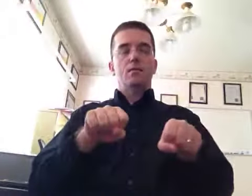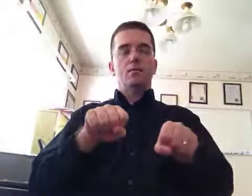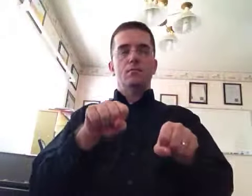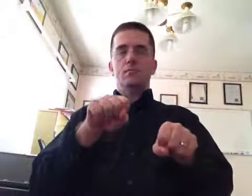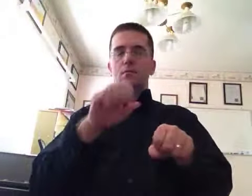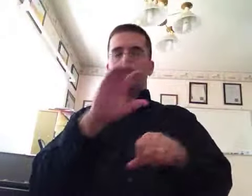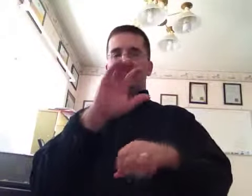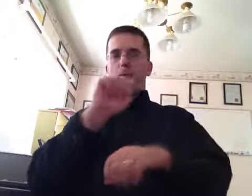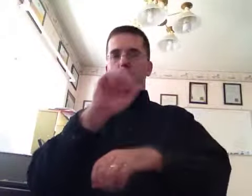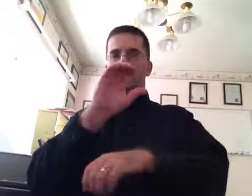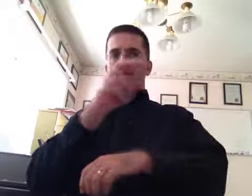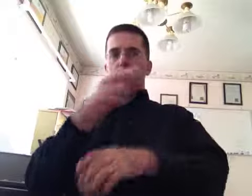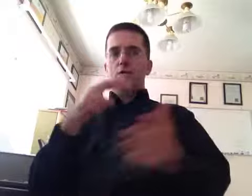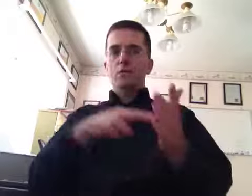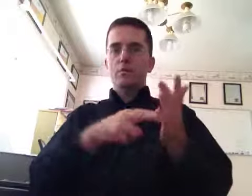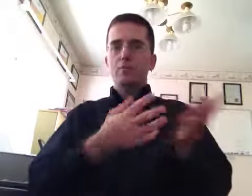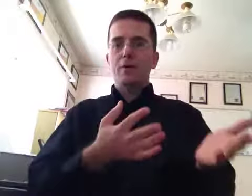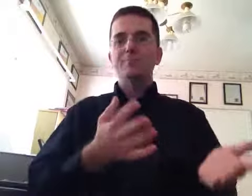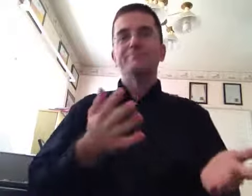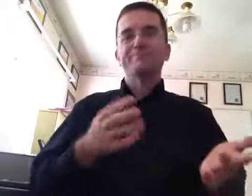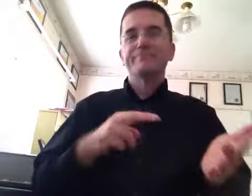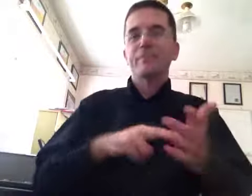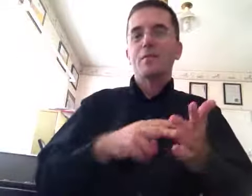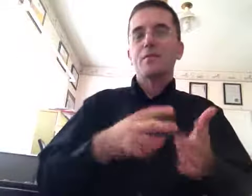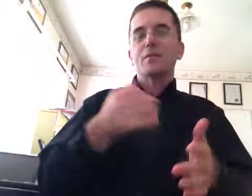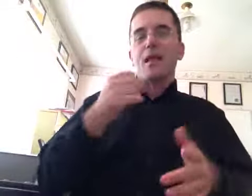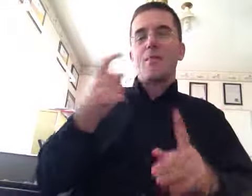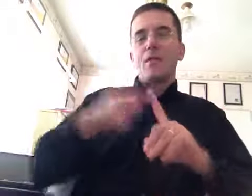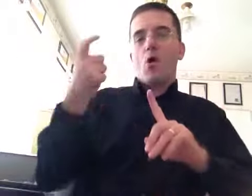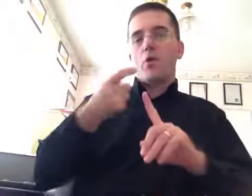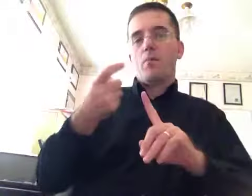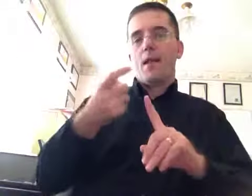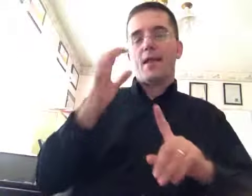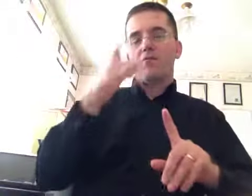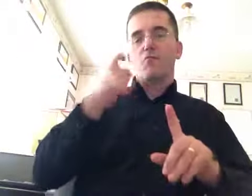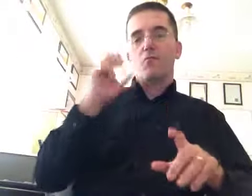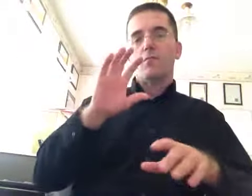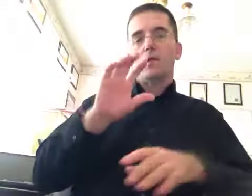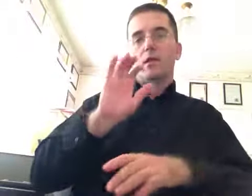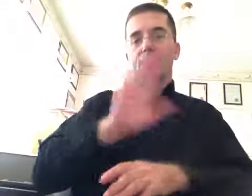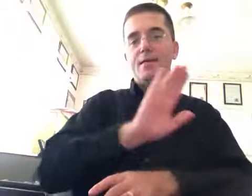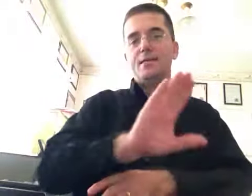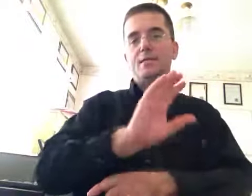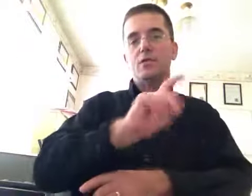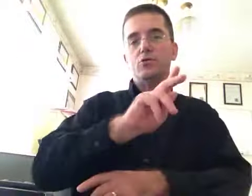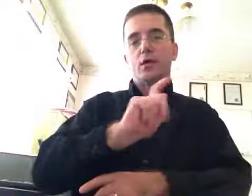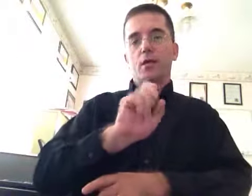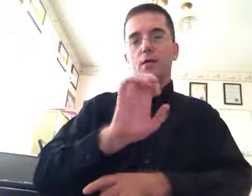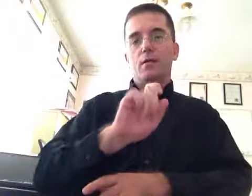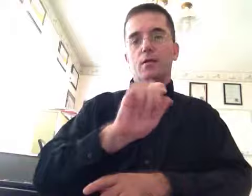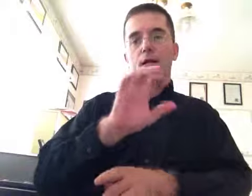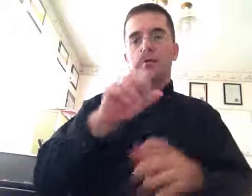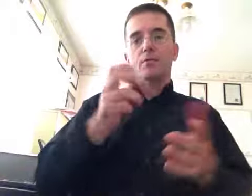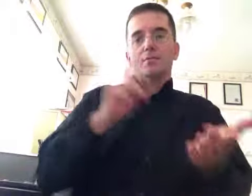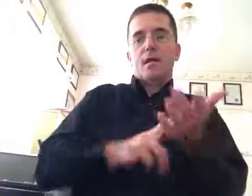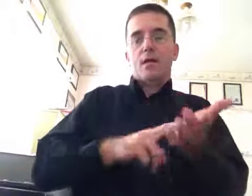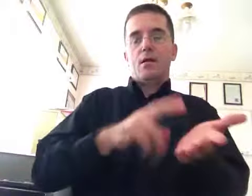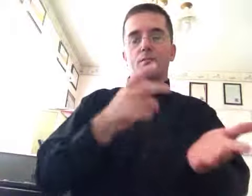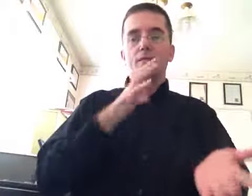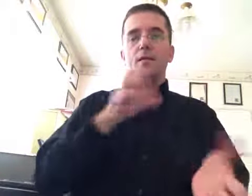pay off the debt? I'm 9 months behind on it now, so just save up and wait to pay it off in a